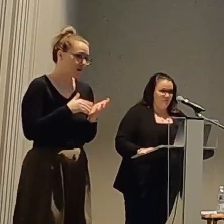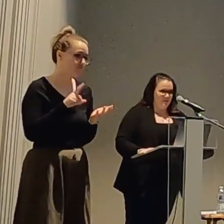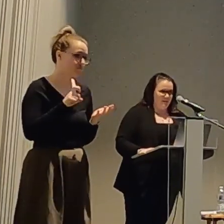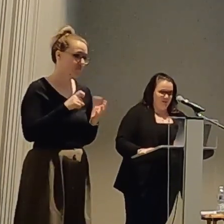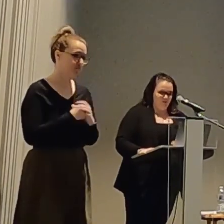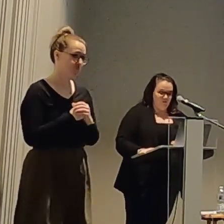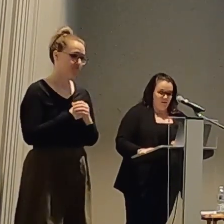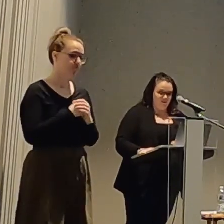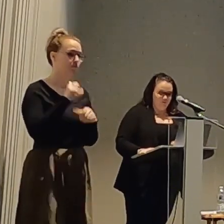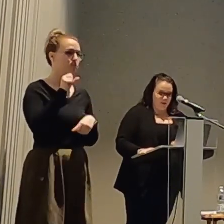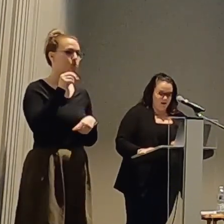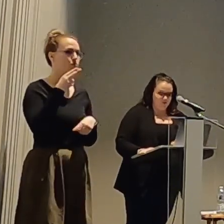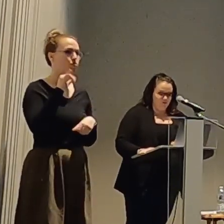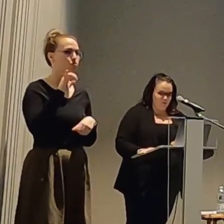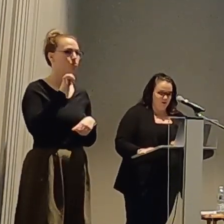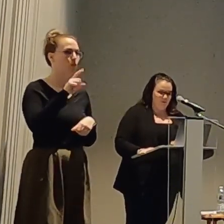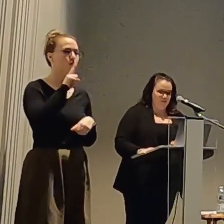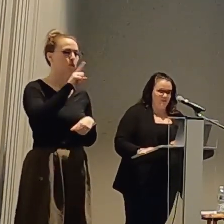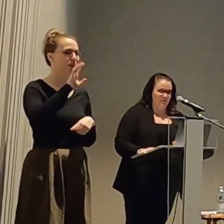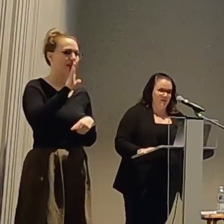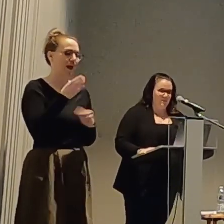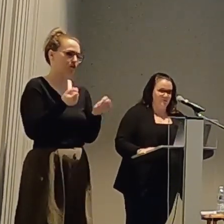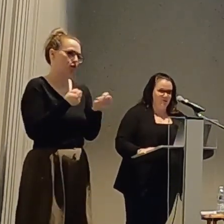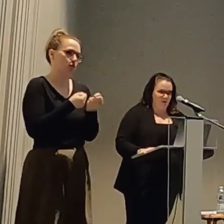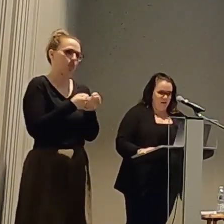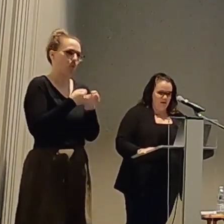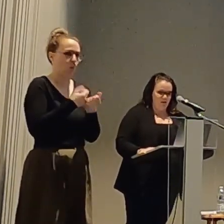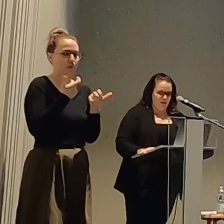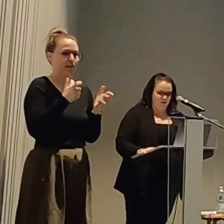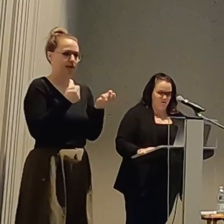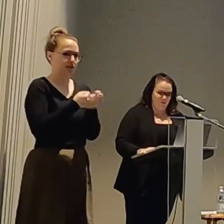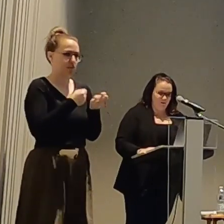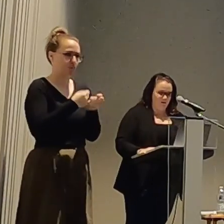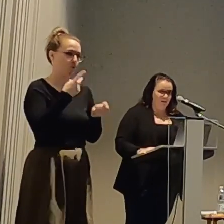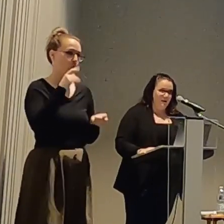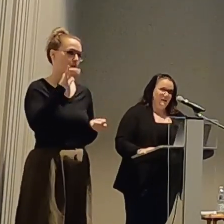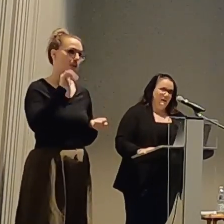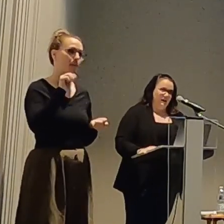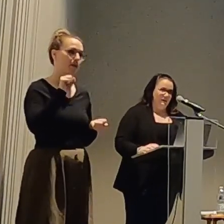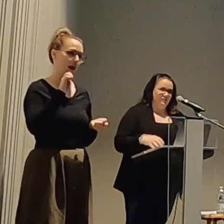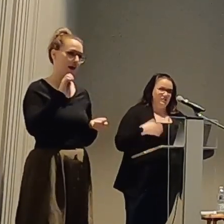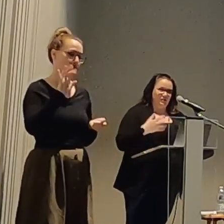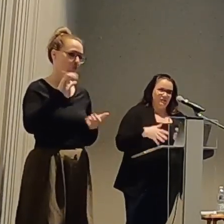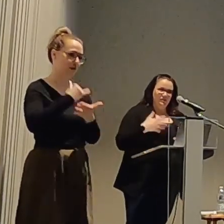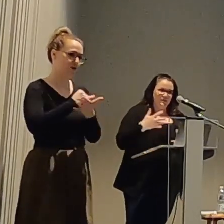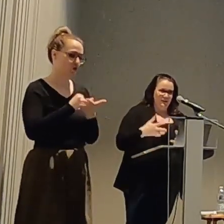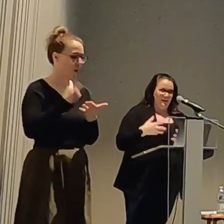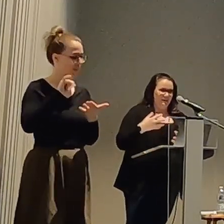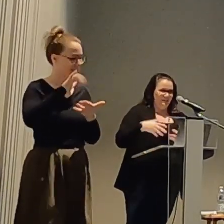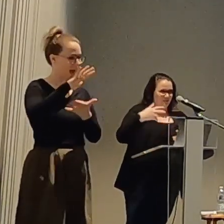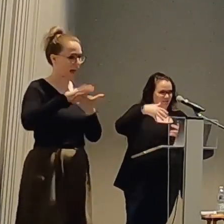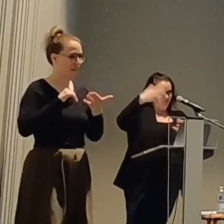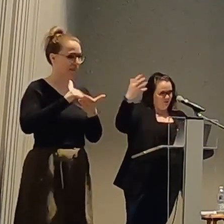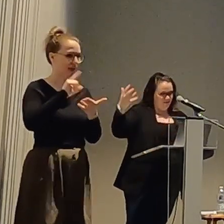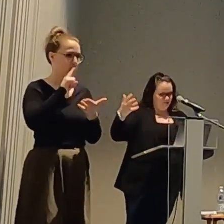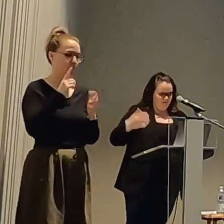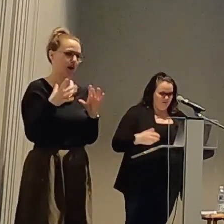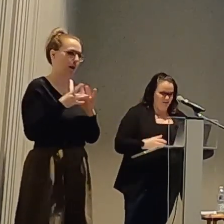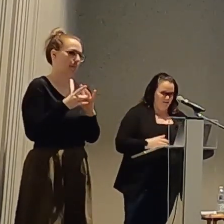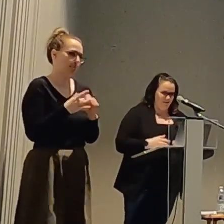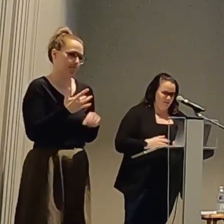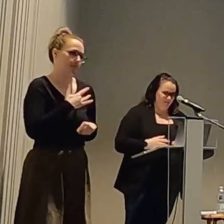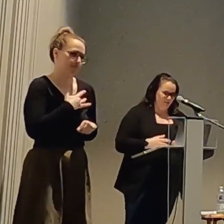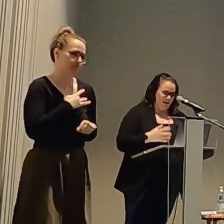was never really a huge fan of Picasso's work, but something about this painting connected with her, and she started looking at it, and then of